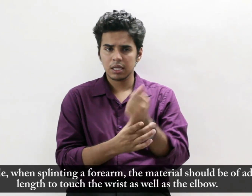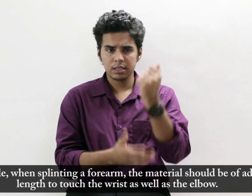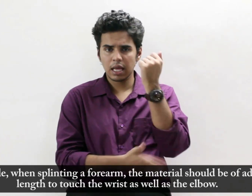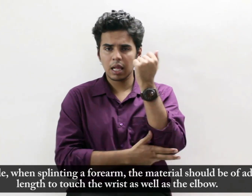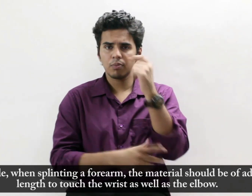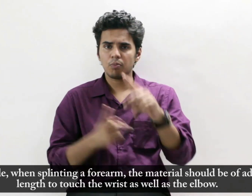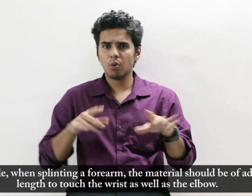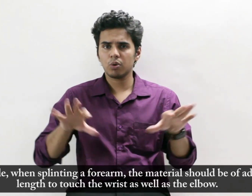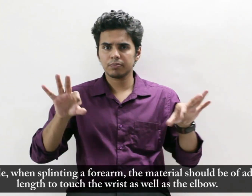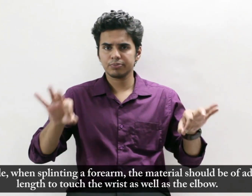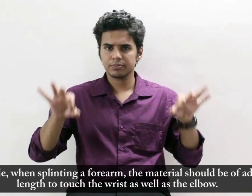the elbow.